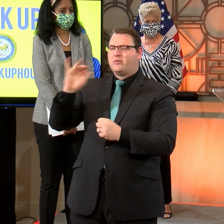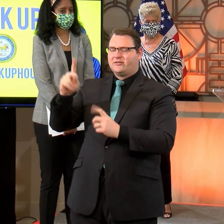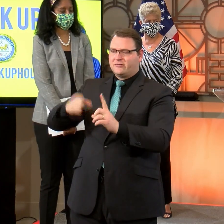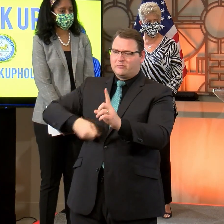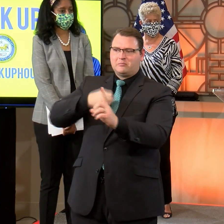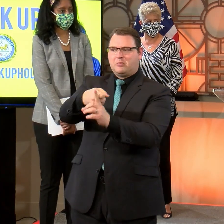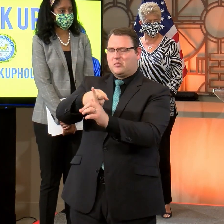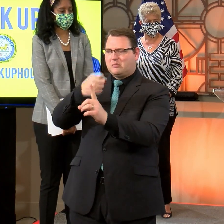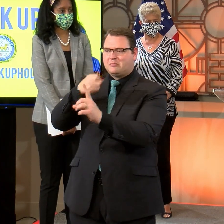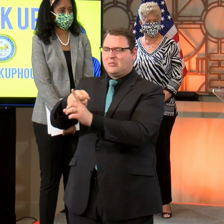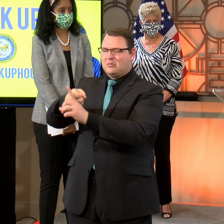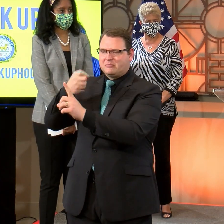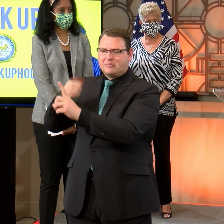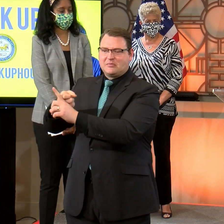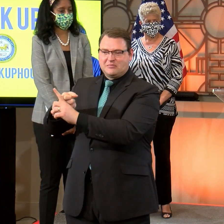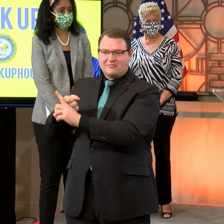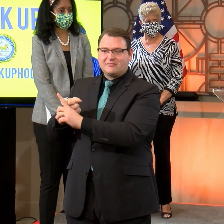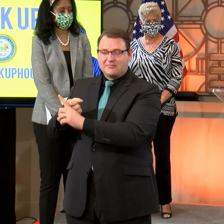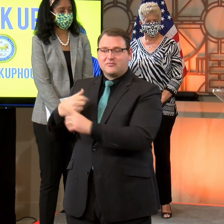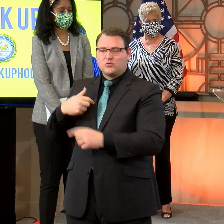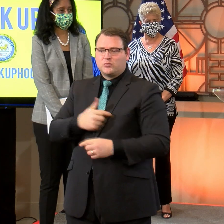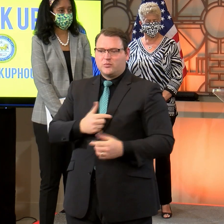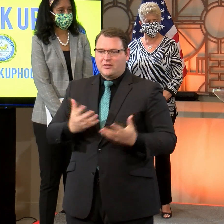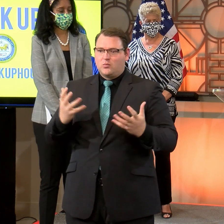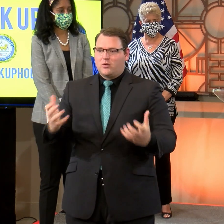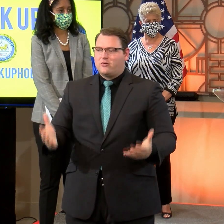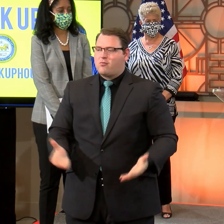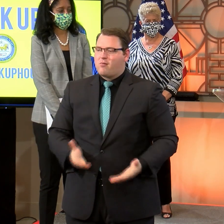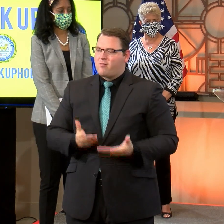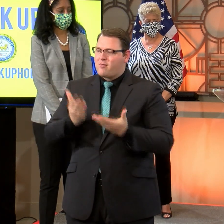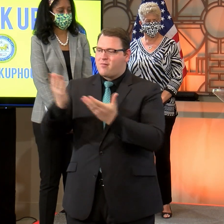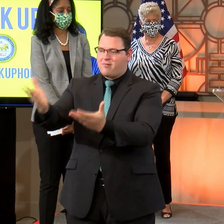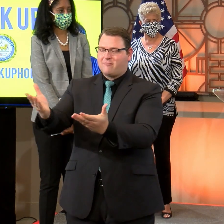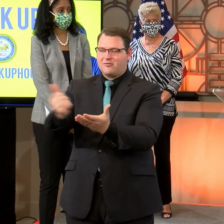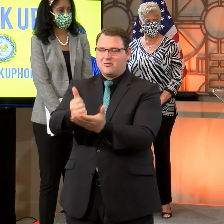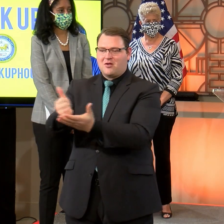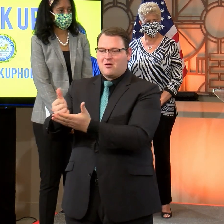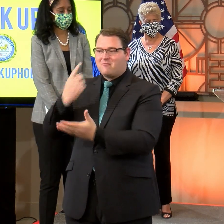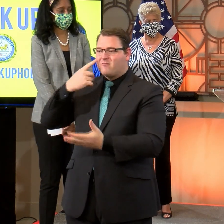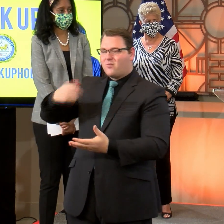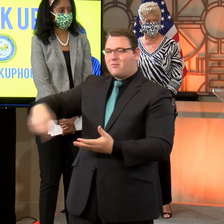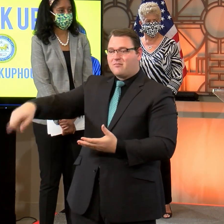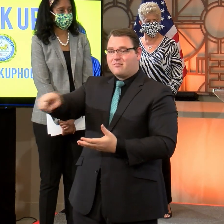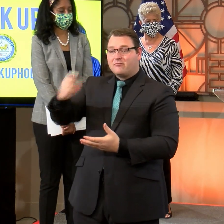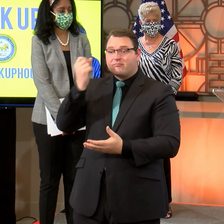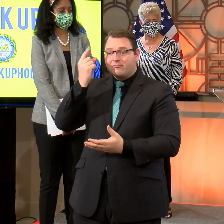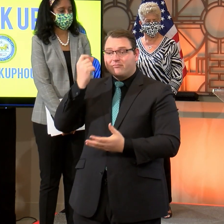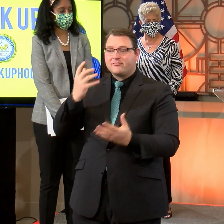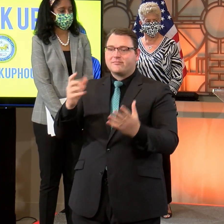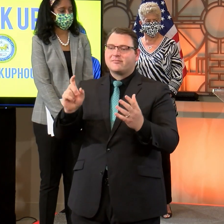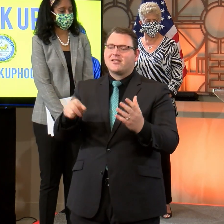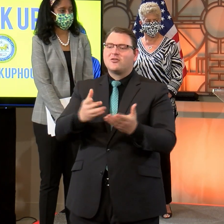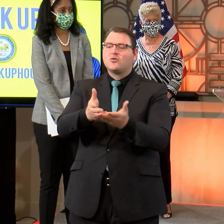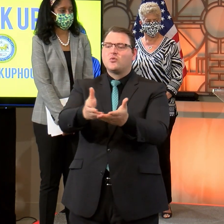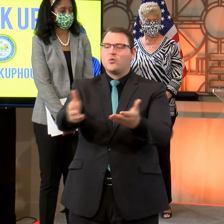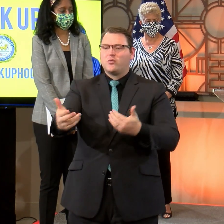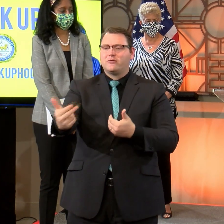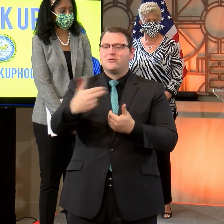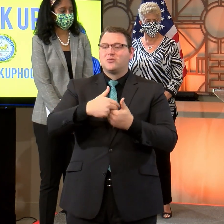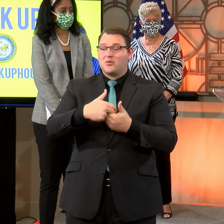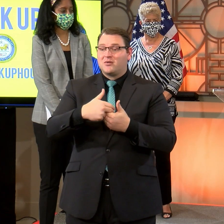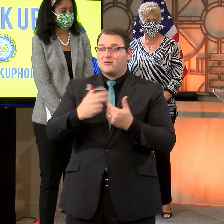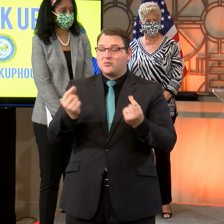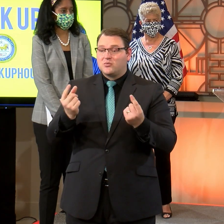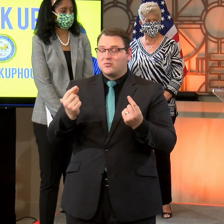we are working to offer support, but we need you to join us. 100,000 masks, disposable